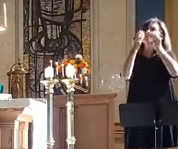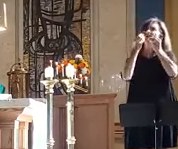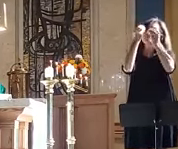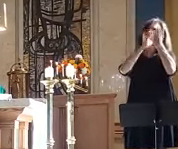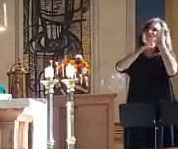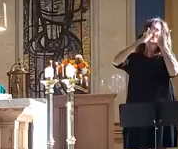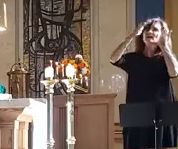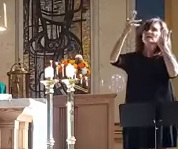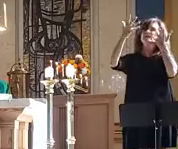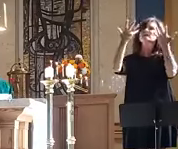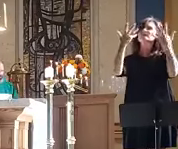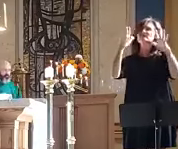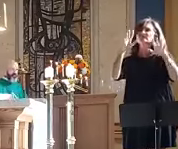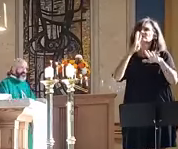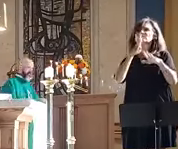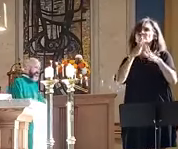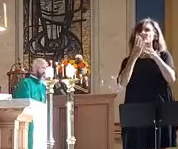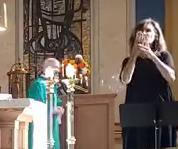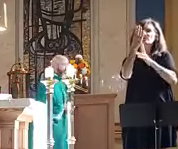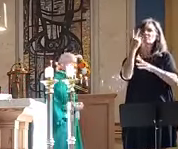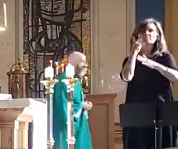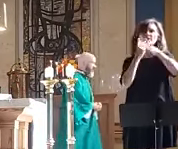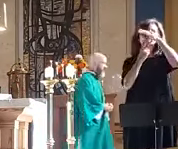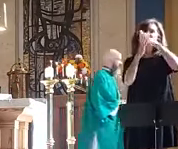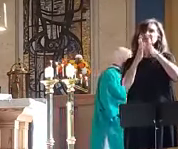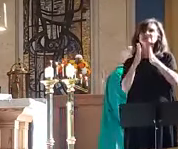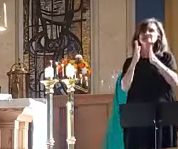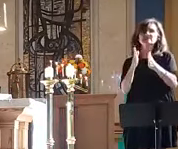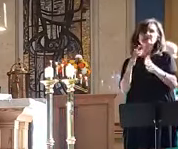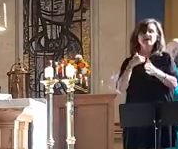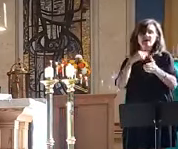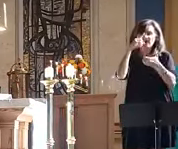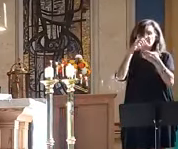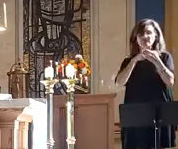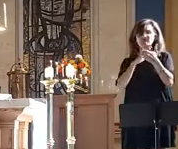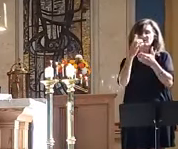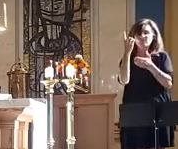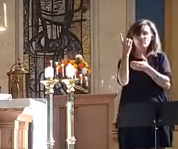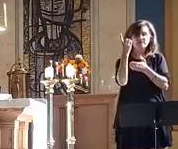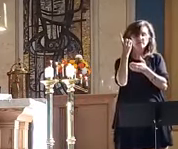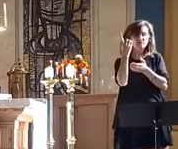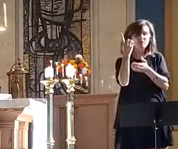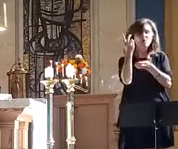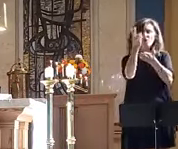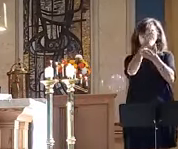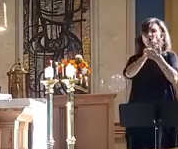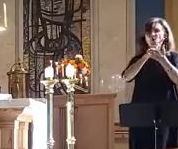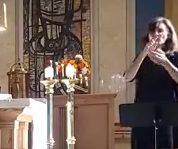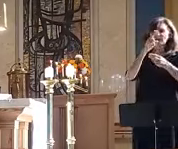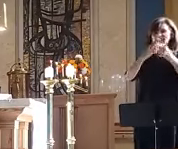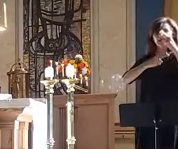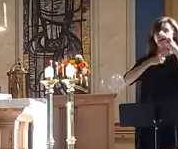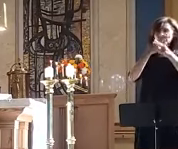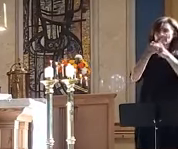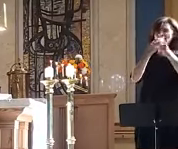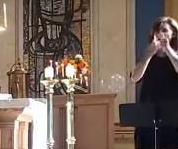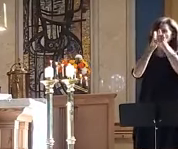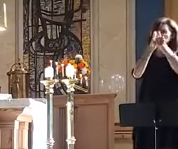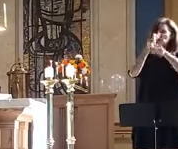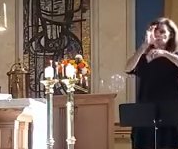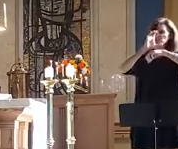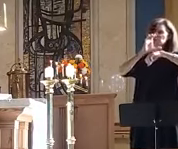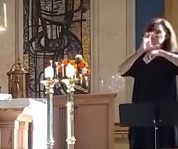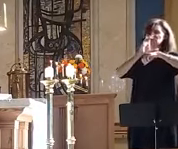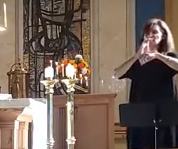adored and glorified, who has spoken through the prophets. I believe in one holy, Catholic, and apostolic